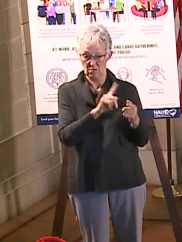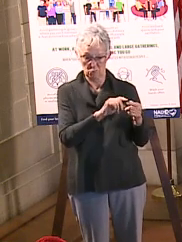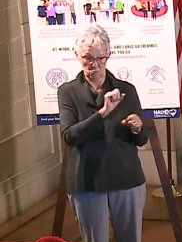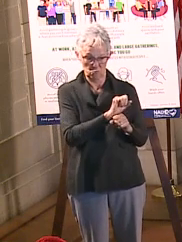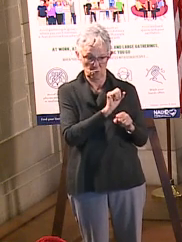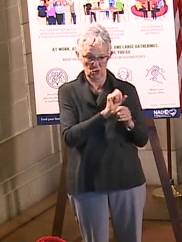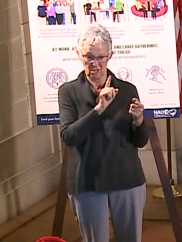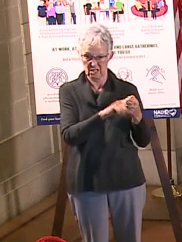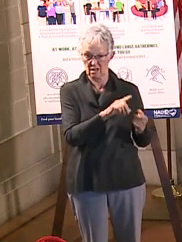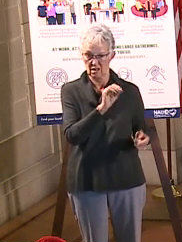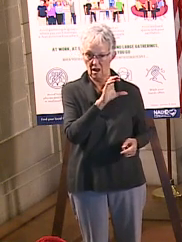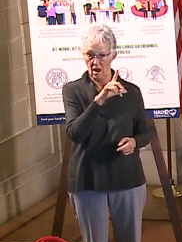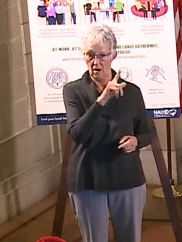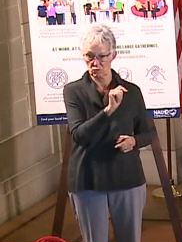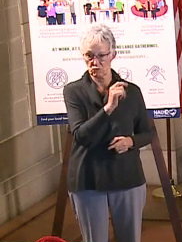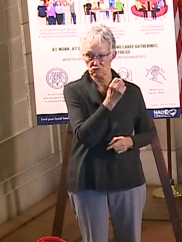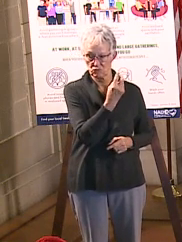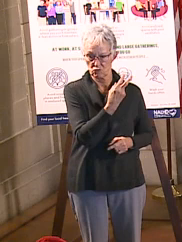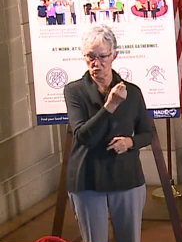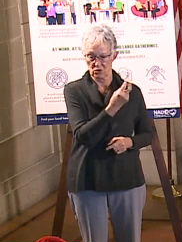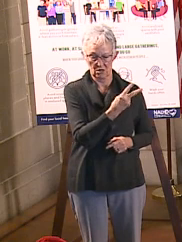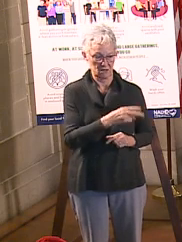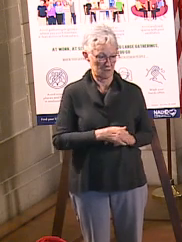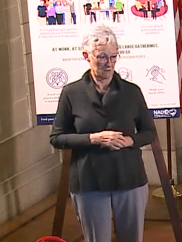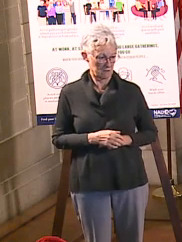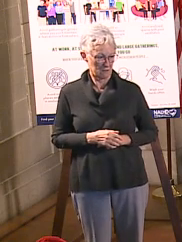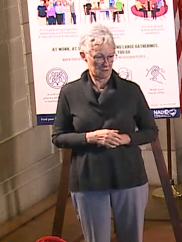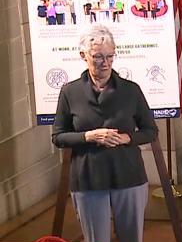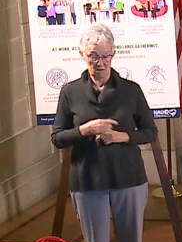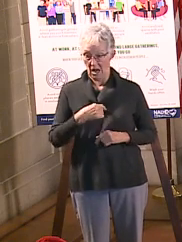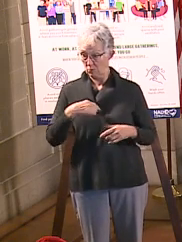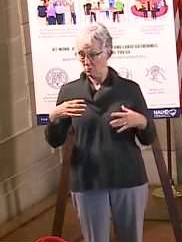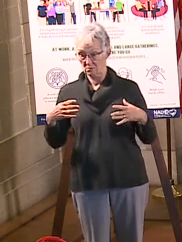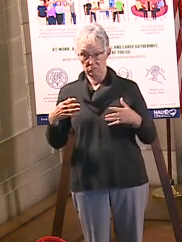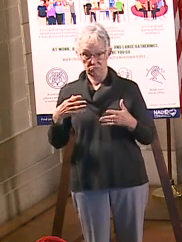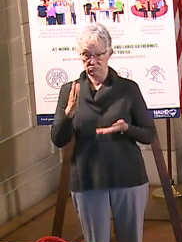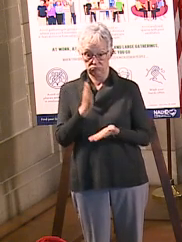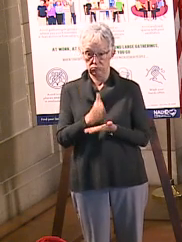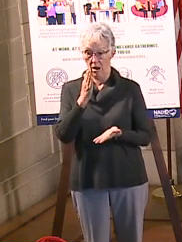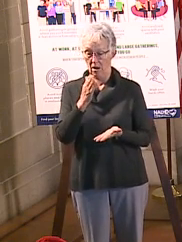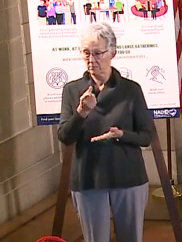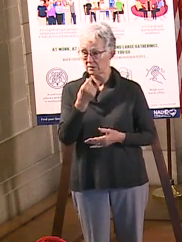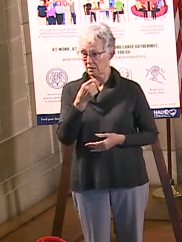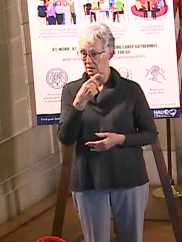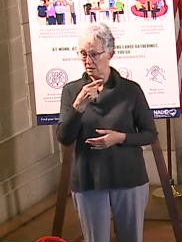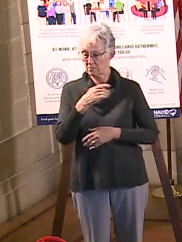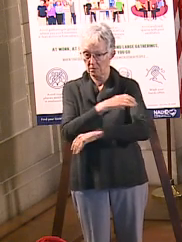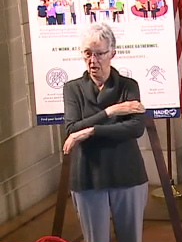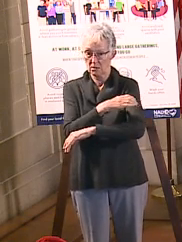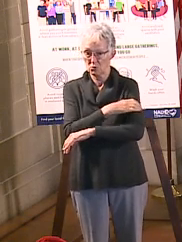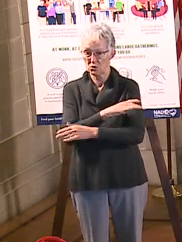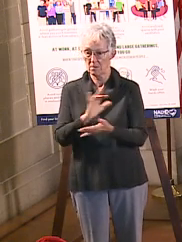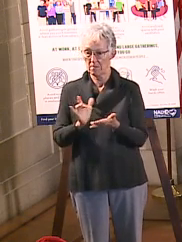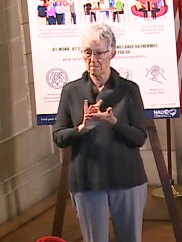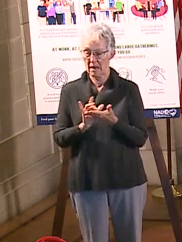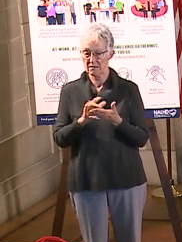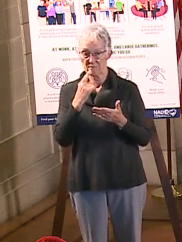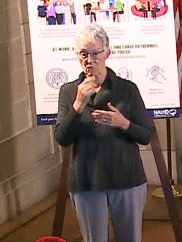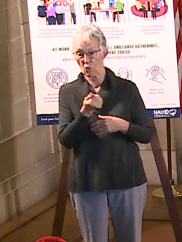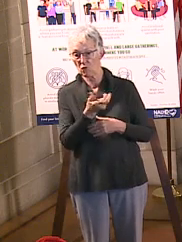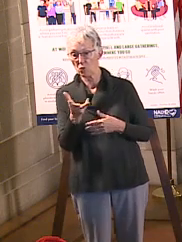12th. And then I was off my blood pressure medicine for a couple of weeks after that, and then gradually had to go back on